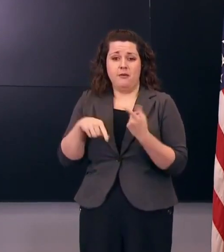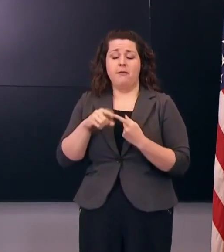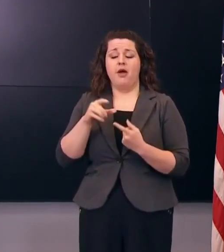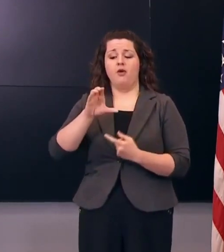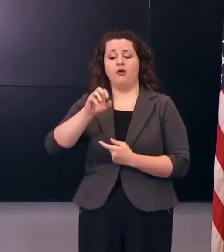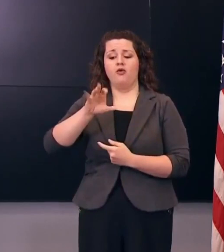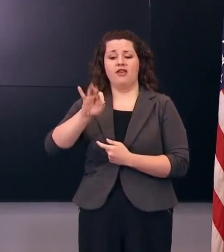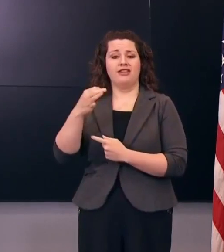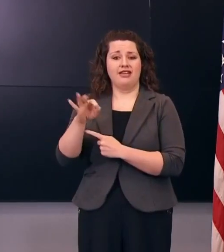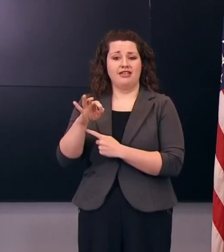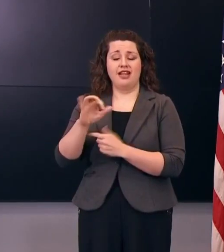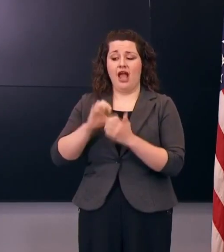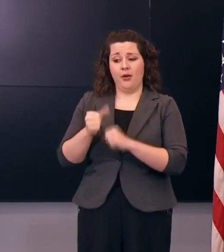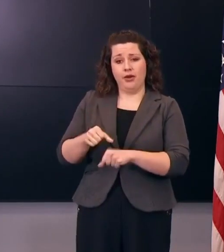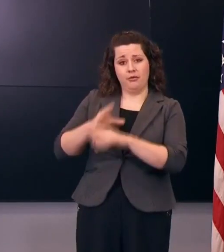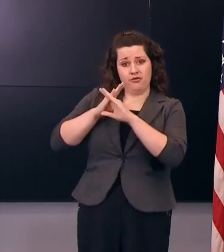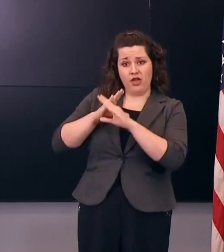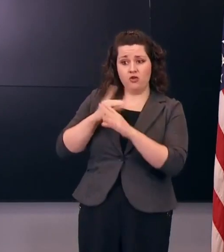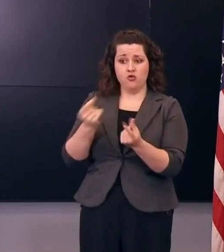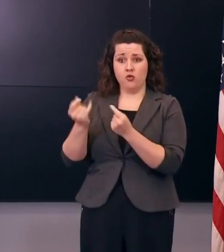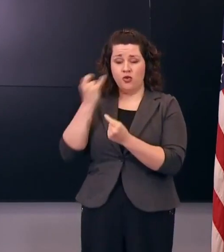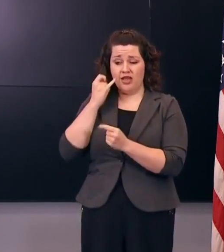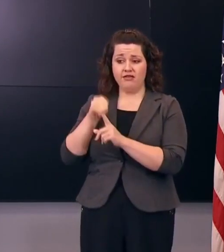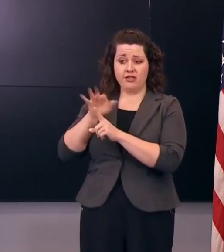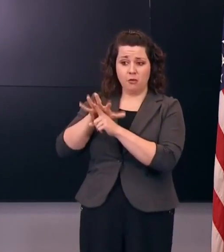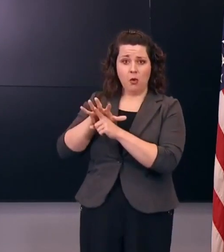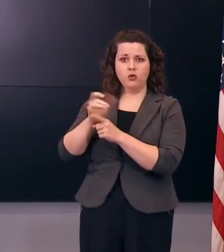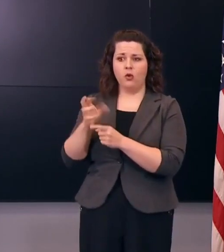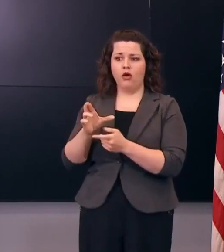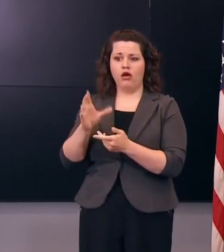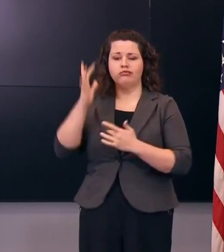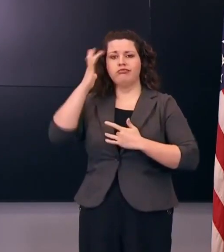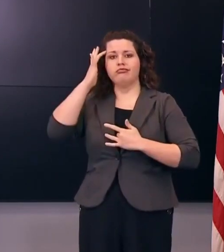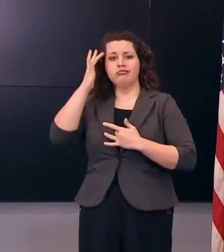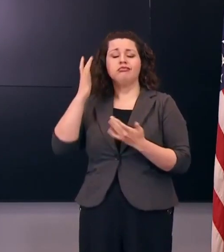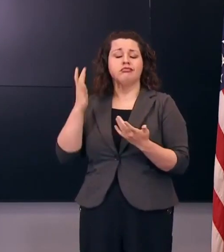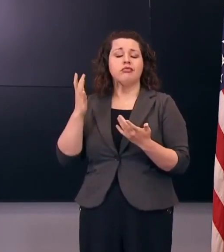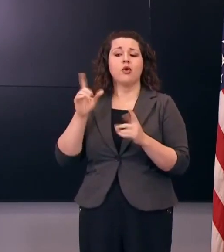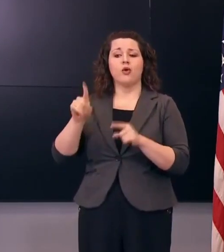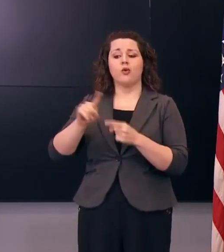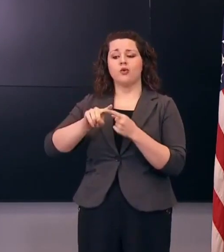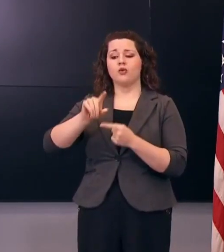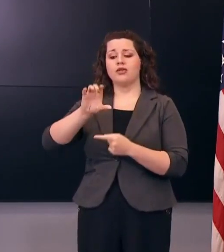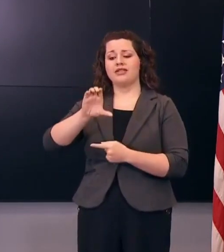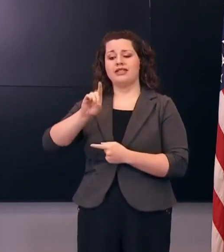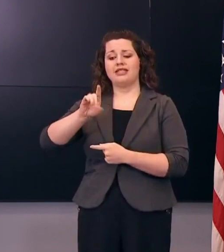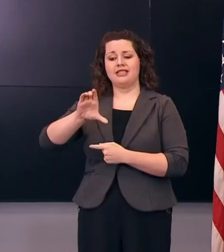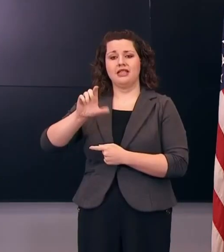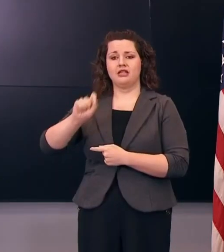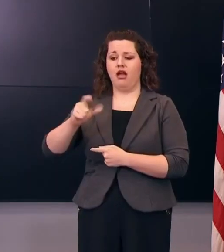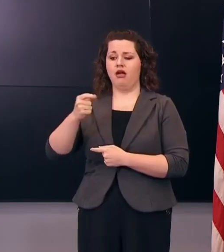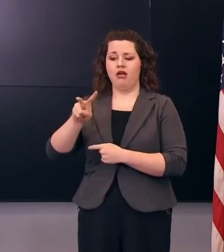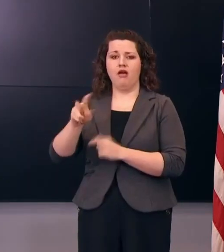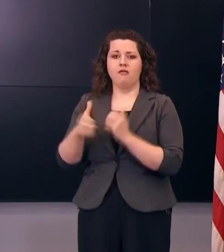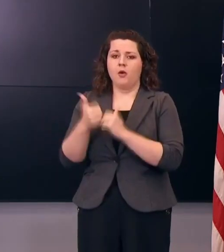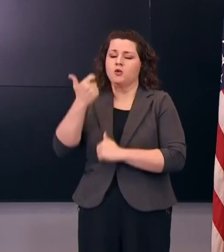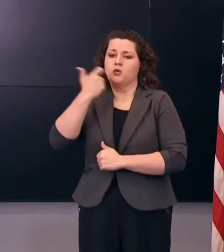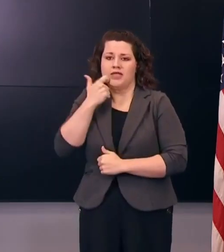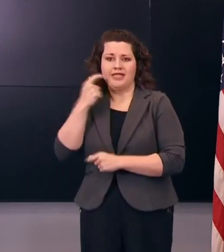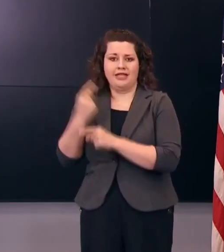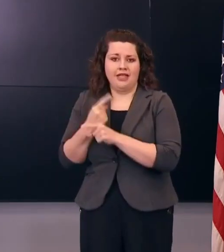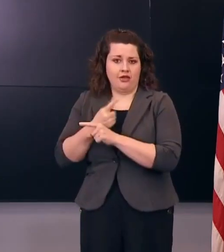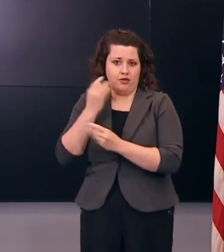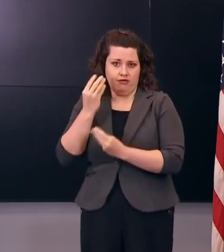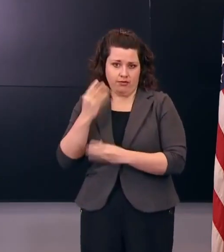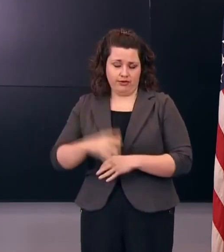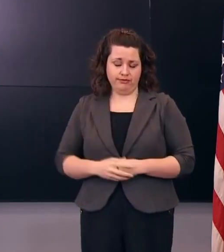COVID-19, how to prevent it, and what to do if you're exposed or become sick, go to the cdc.gov for the most up-to-date, accurate